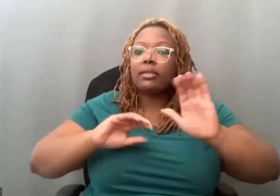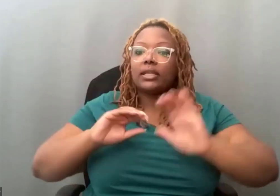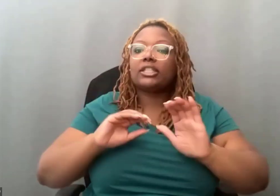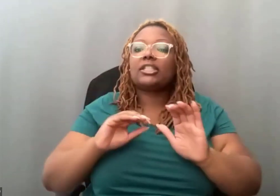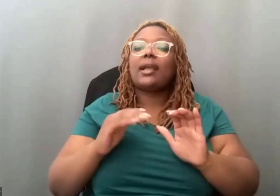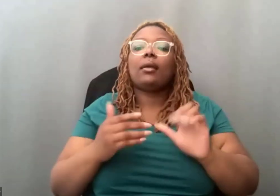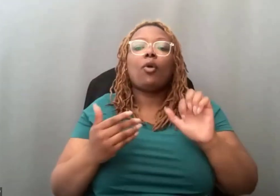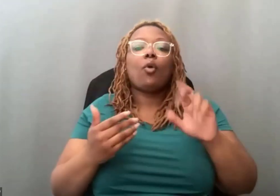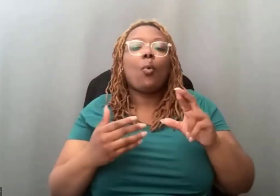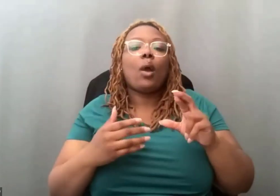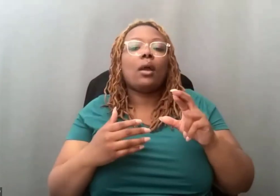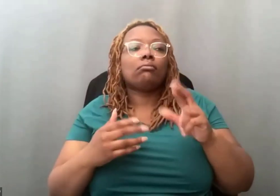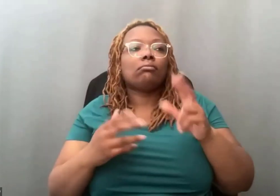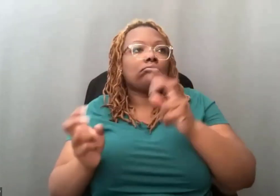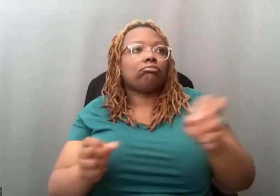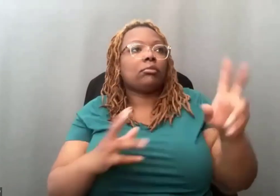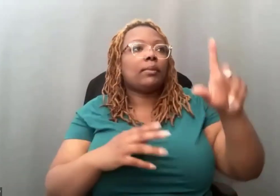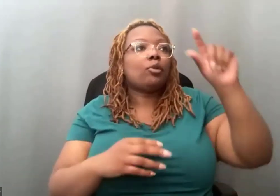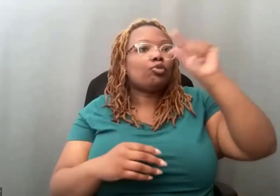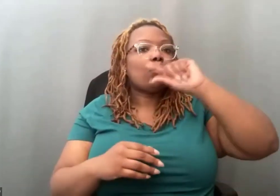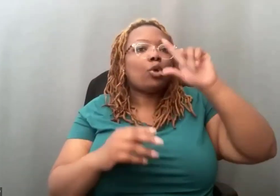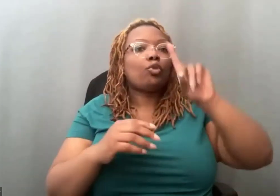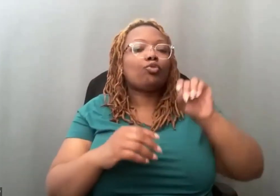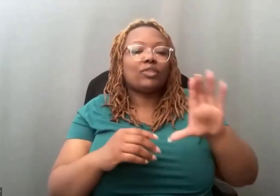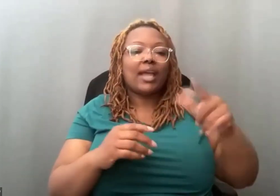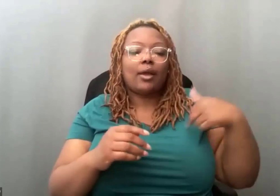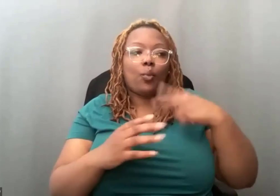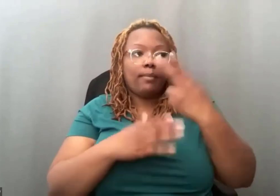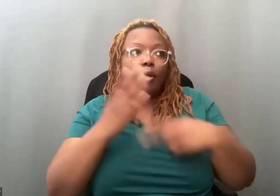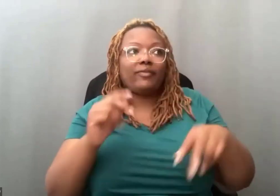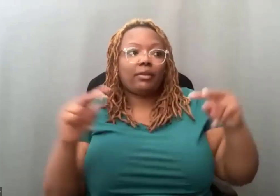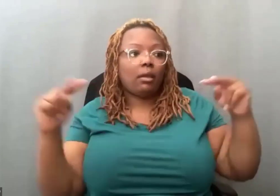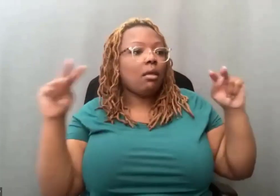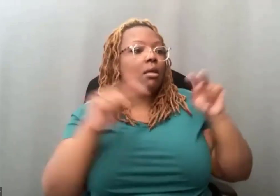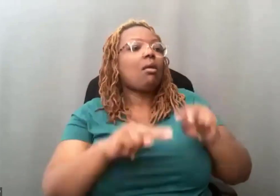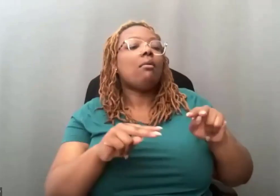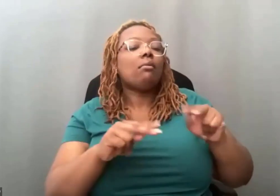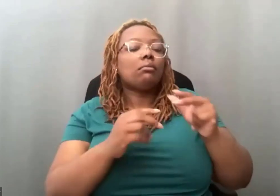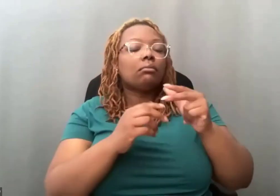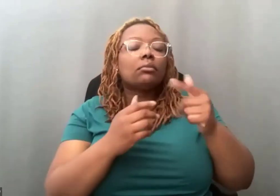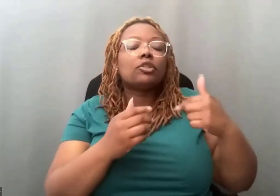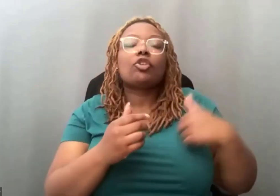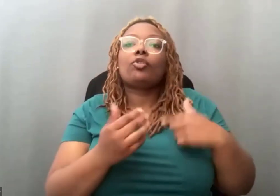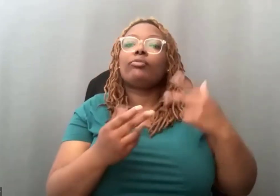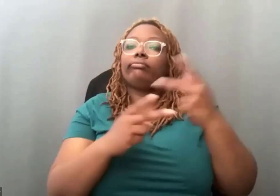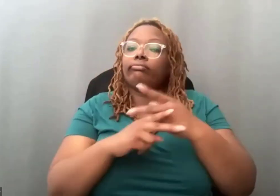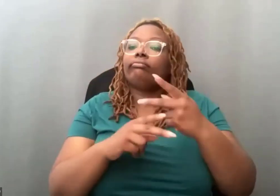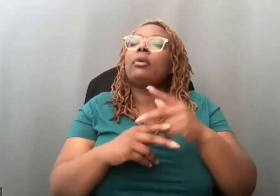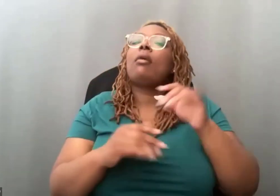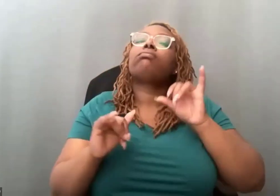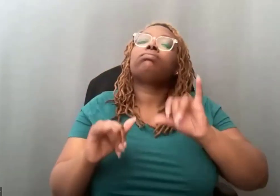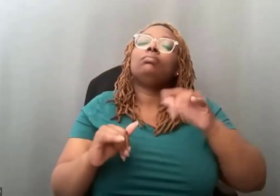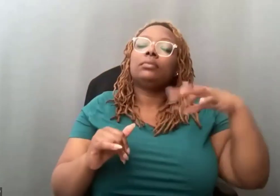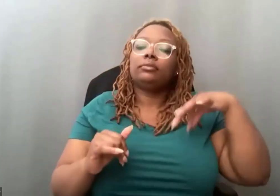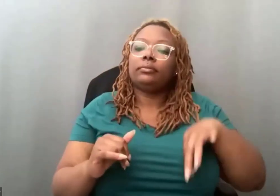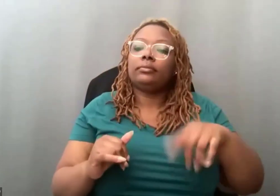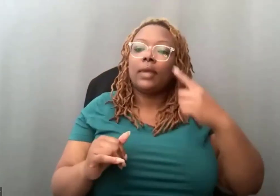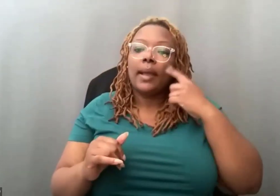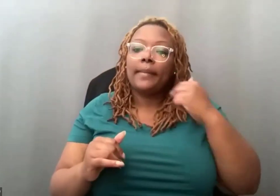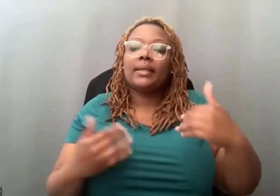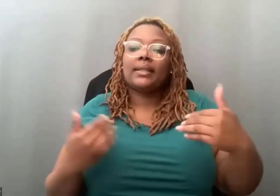chat or into a Google Doc that we both can see. So we found that has been really helpful because then they